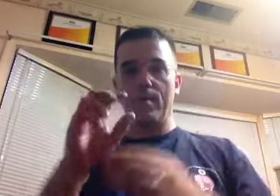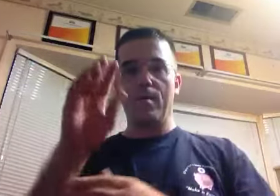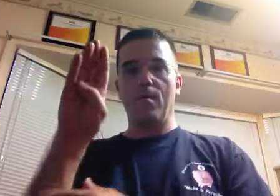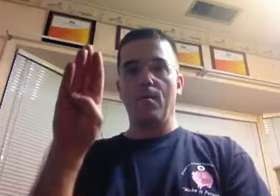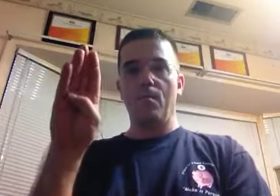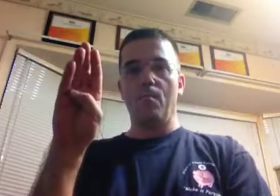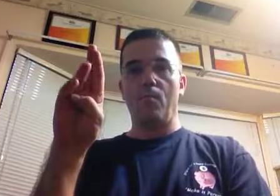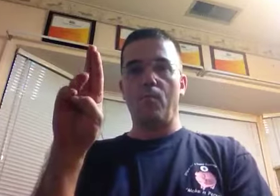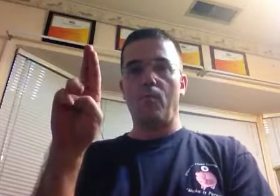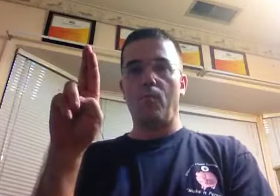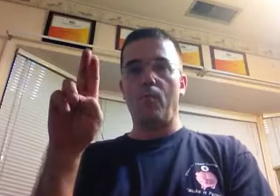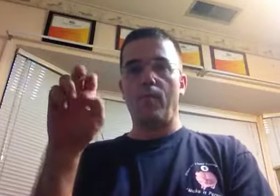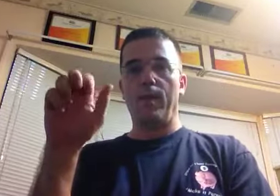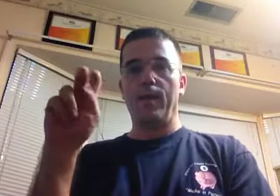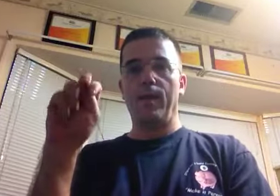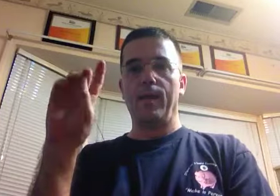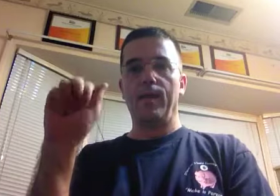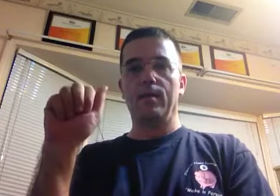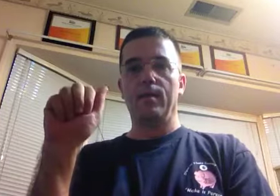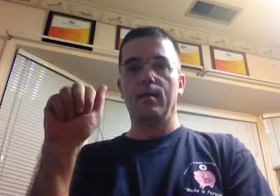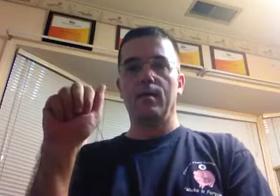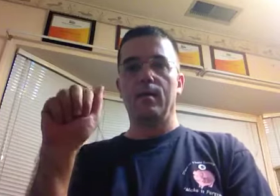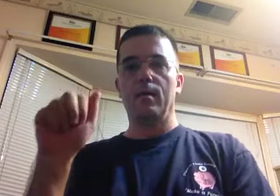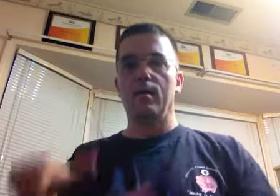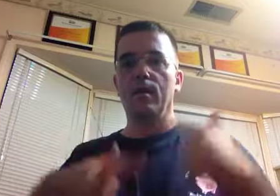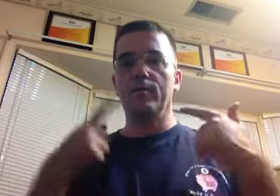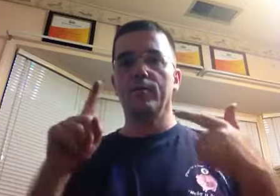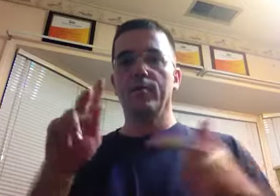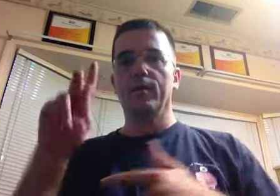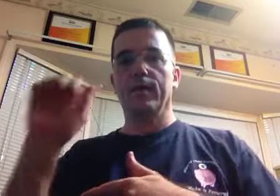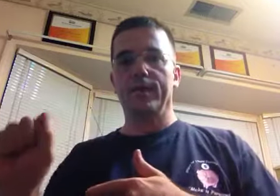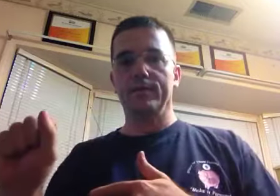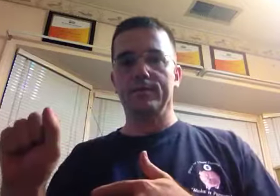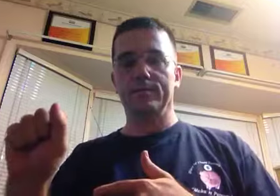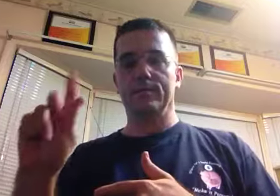Kansas City. Welcome to the Dave Ramsey Show, Brenda. Hi. Hi, what's up?